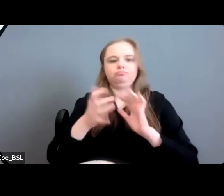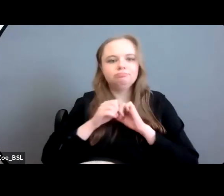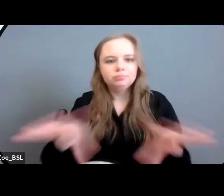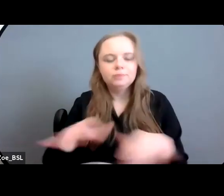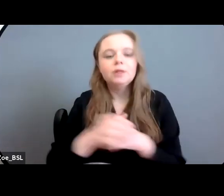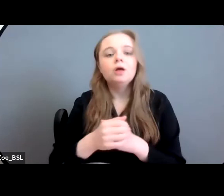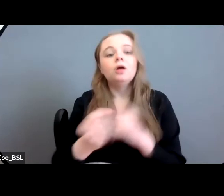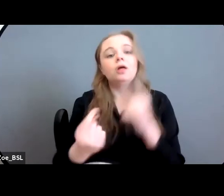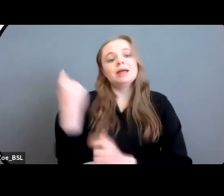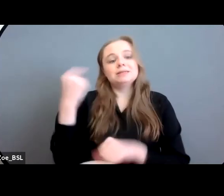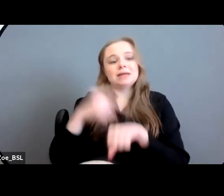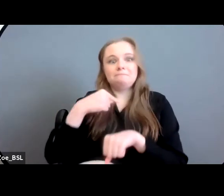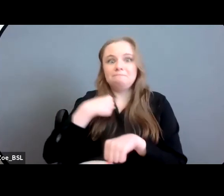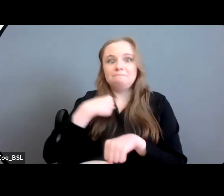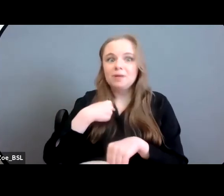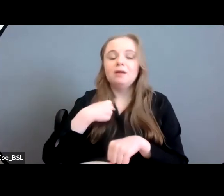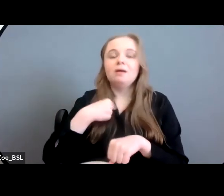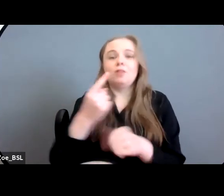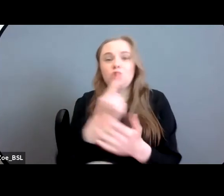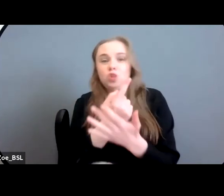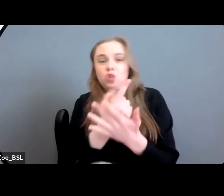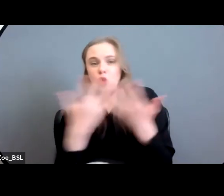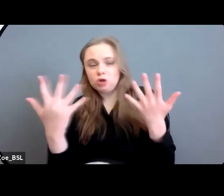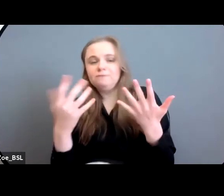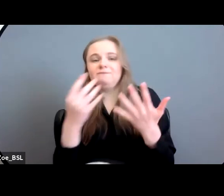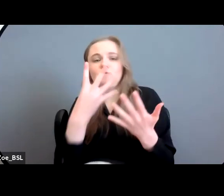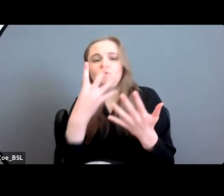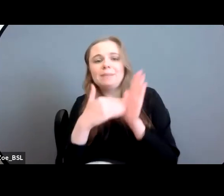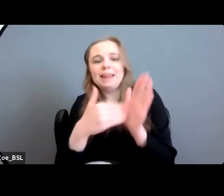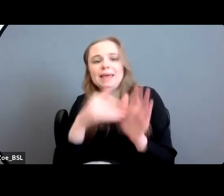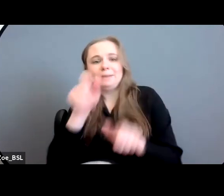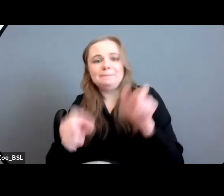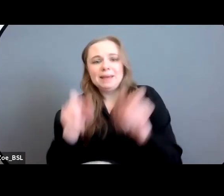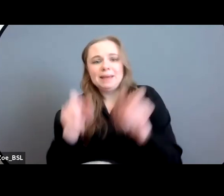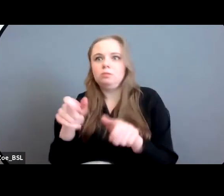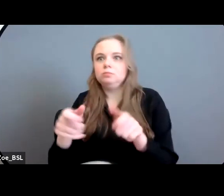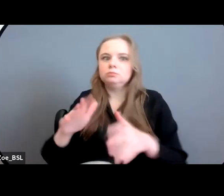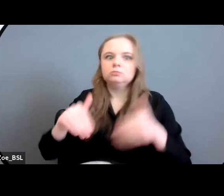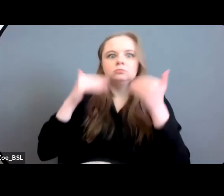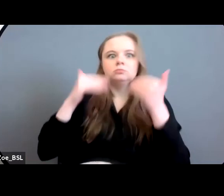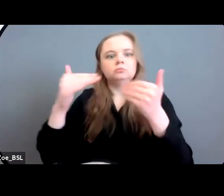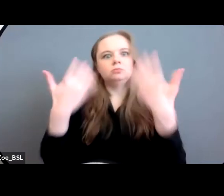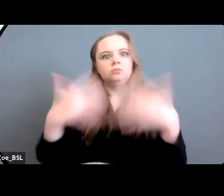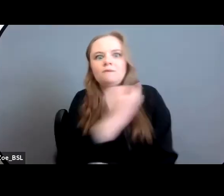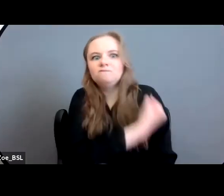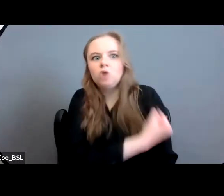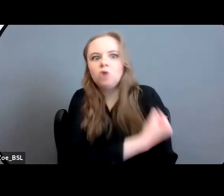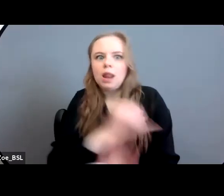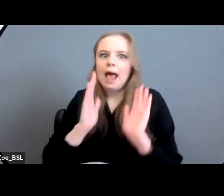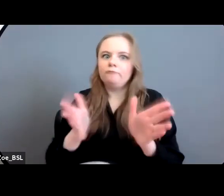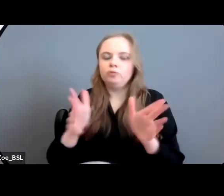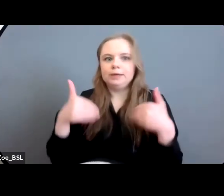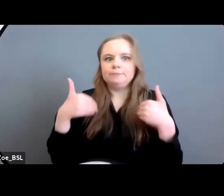Britain who were deemed clinically extremely vulnerable, which meant that we had to be extremely careful about not getting